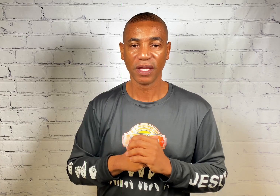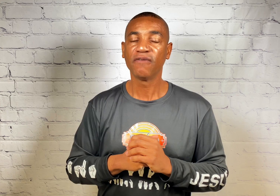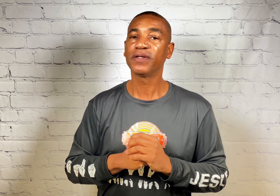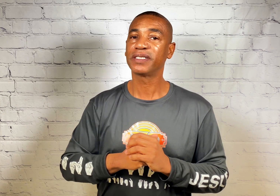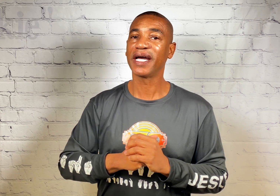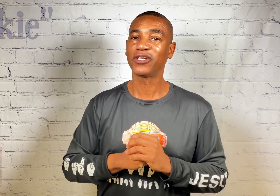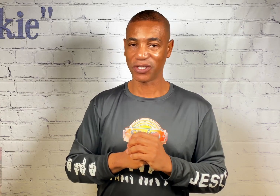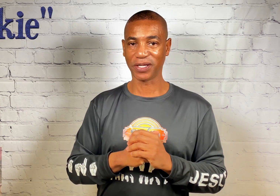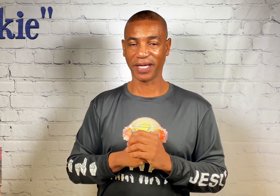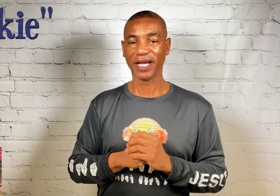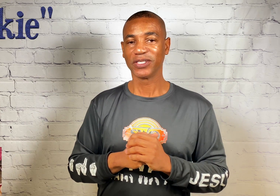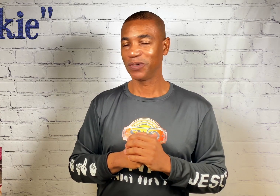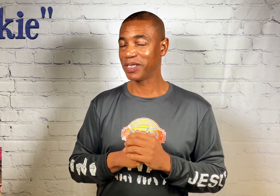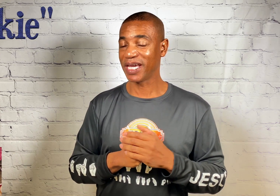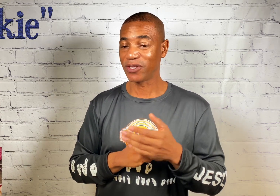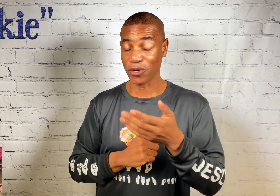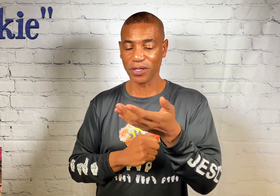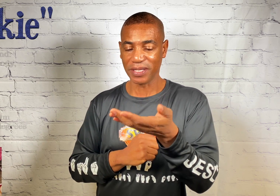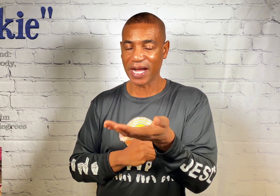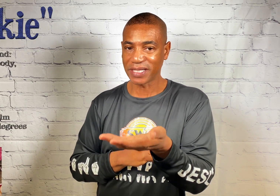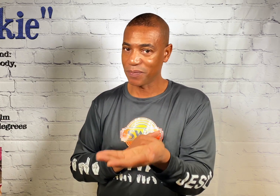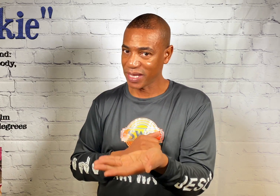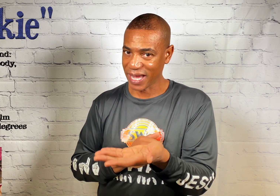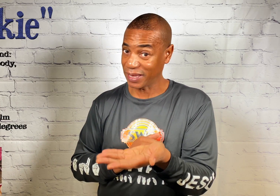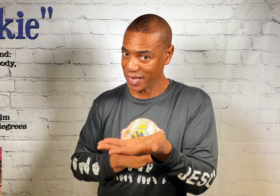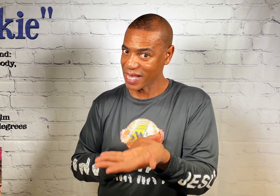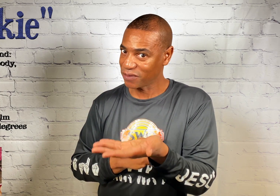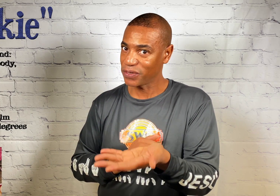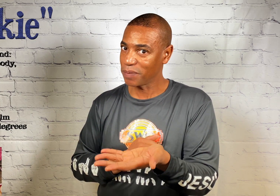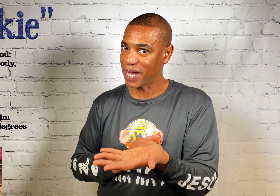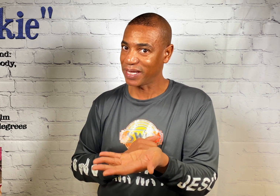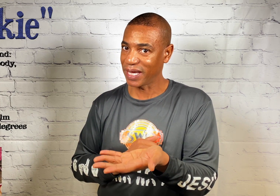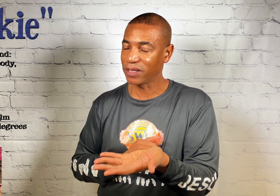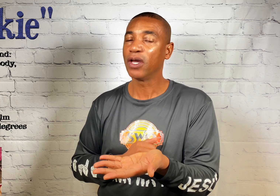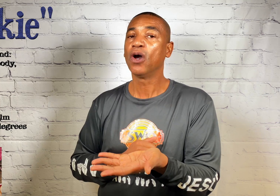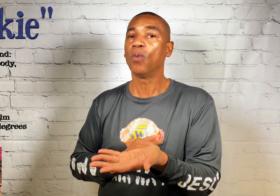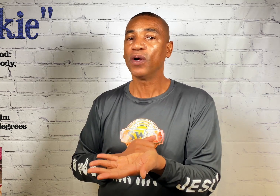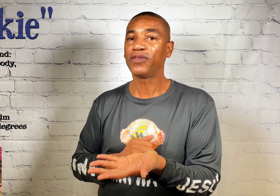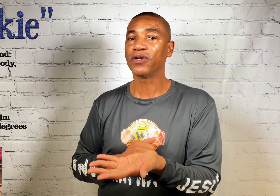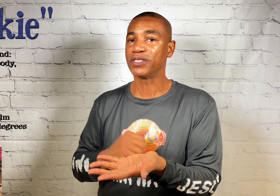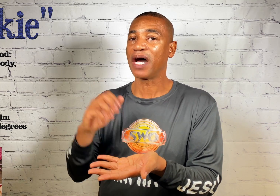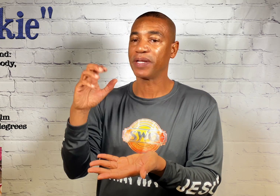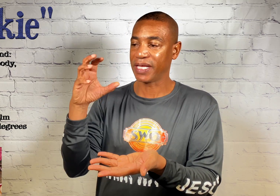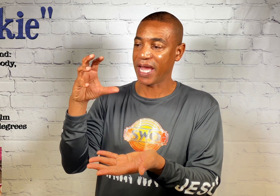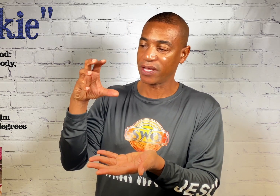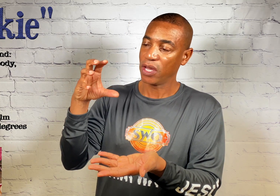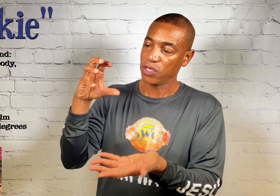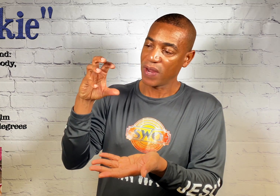For the sign cookie, simply take your non-dominant hand, lay that out in front of the body again. With your dominant hand, you're